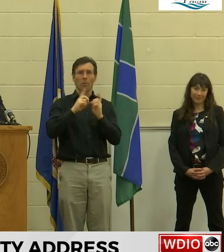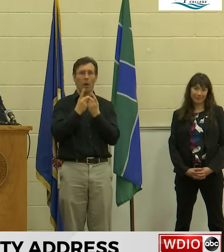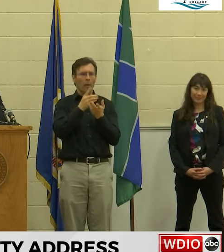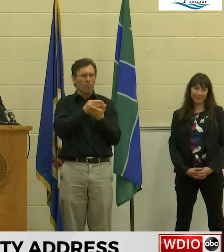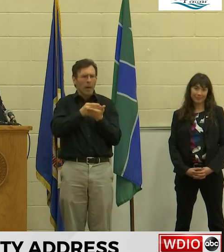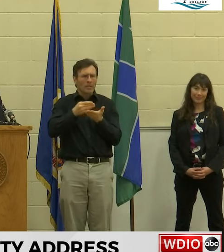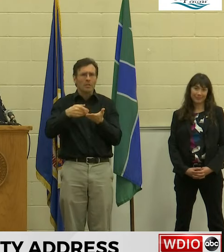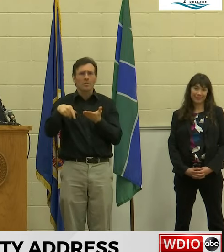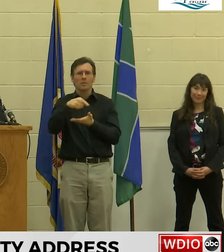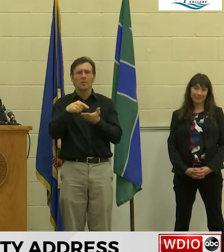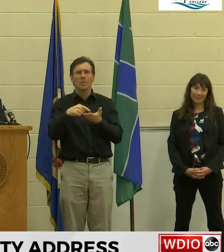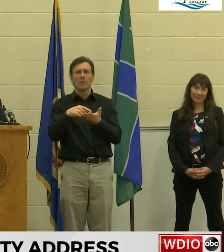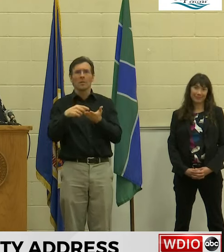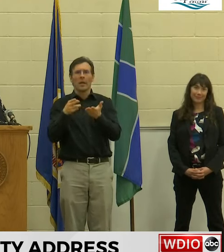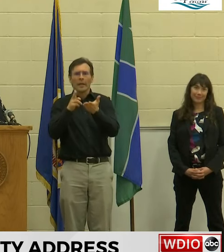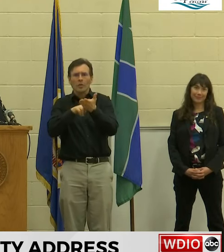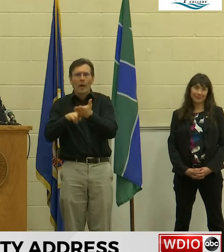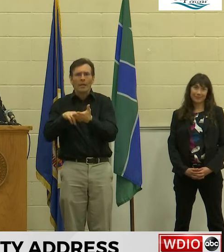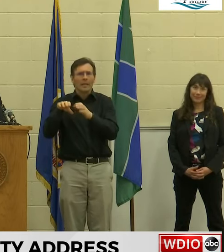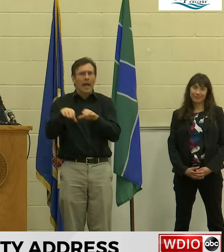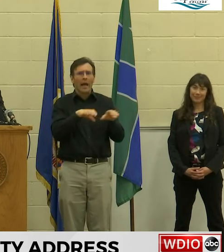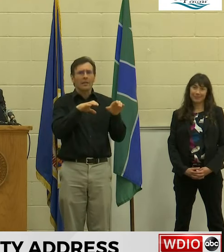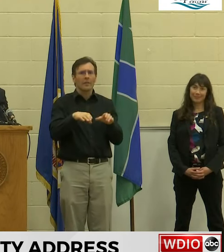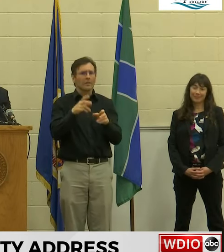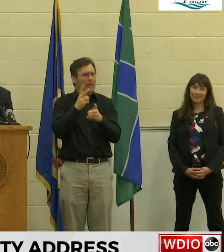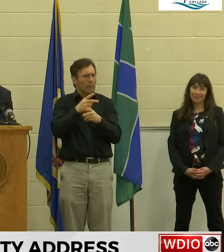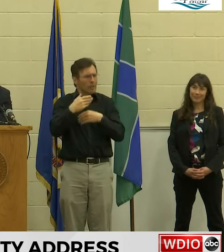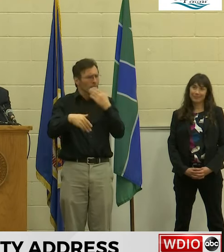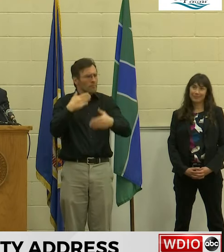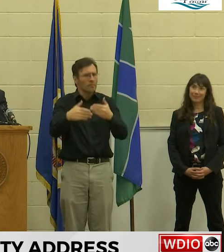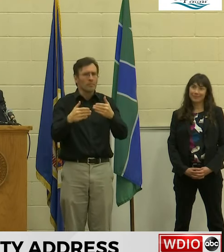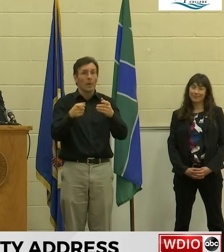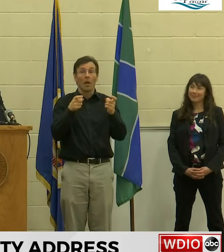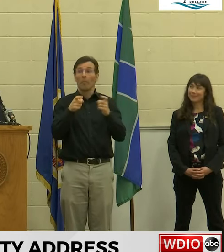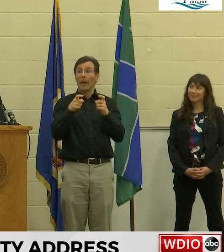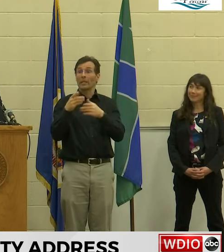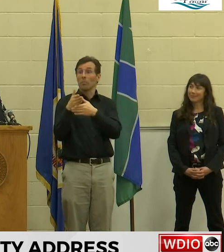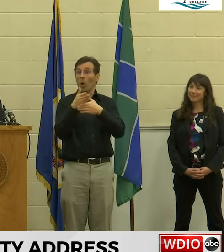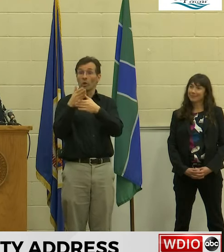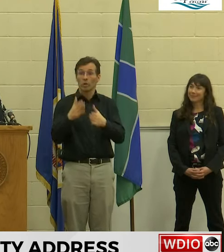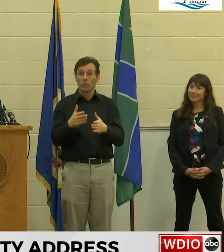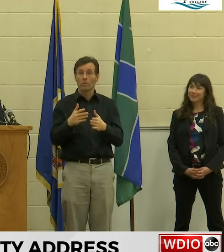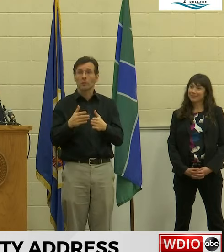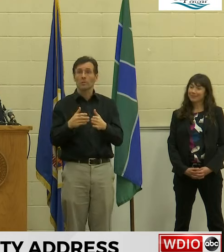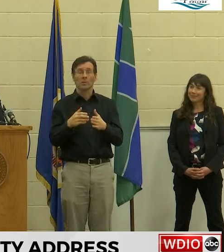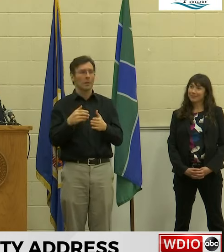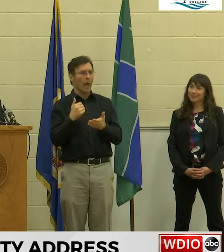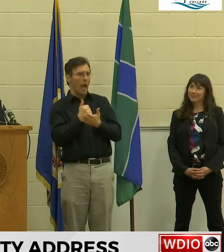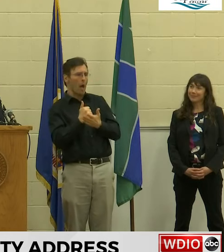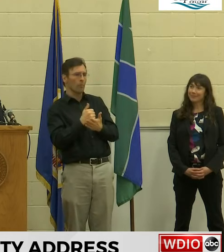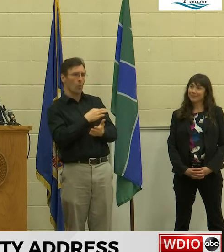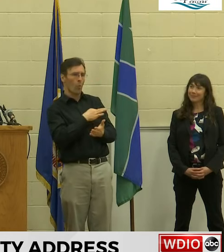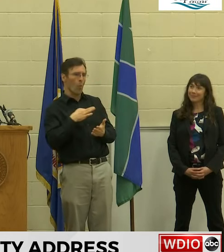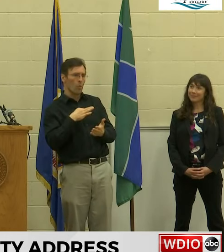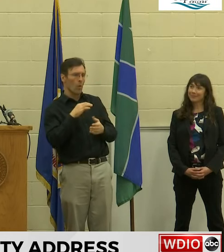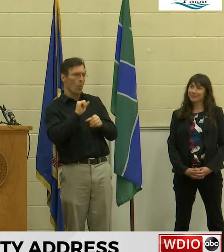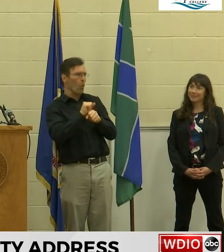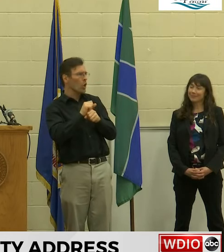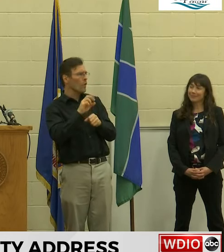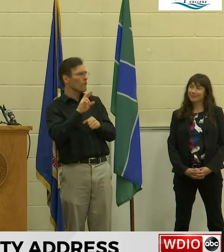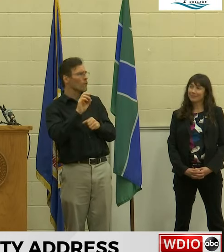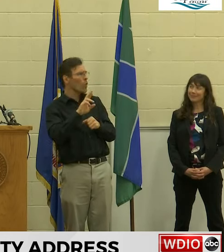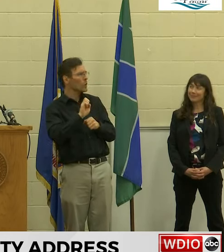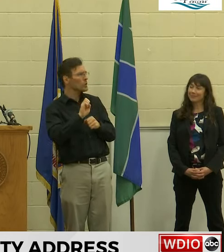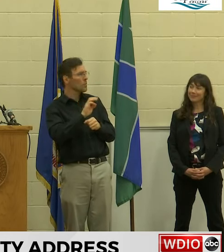and contracted activities on track, managed partnerships, staffed the workforce board,